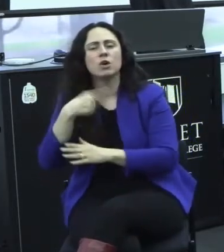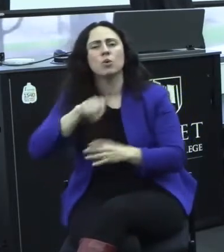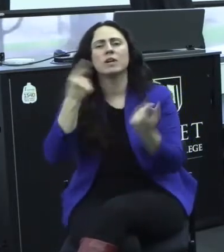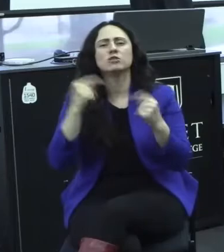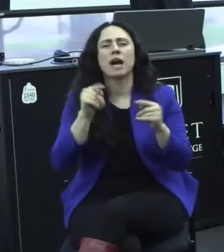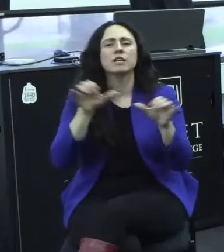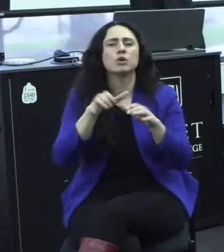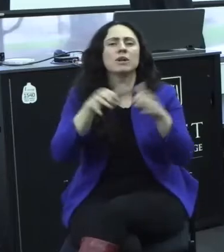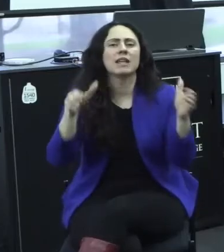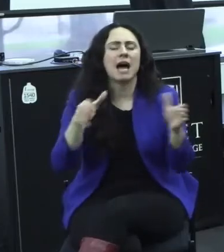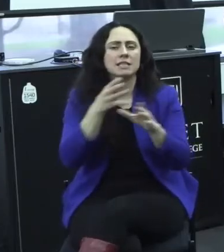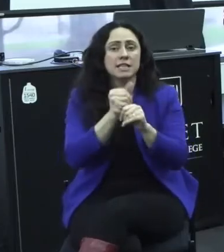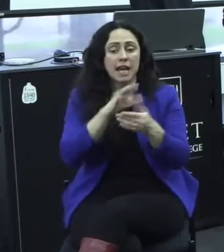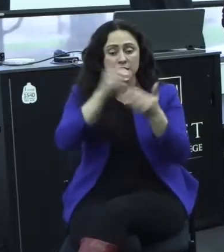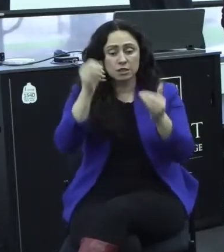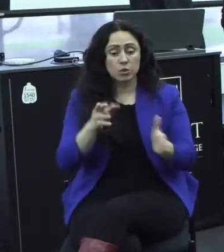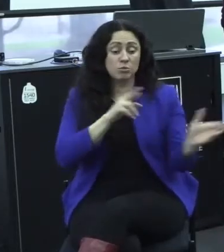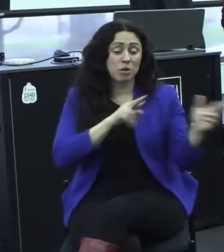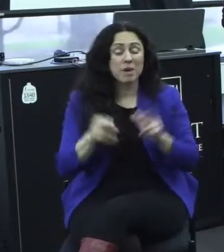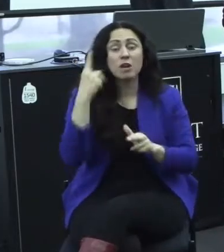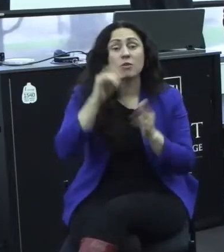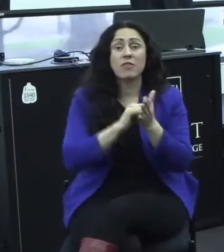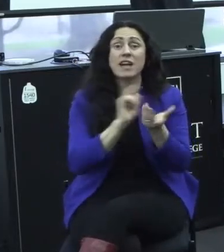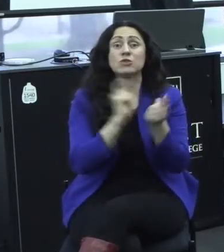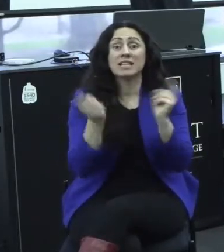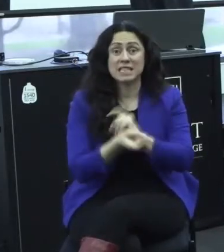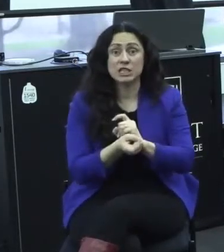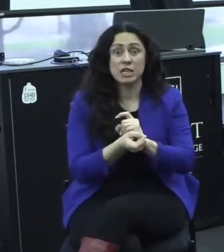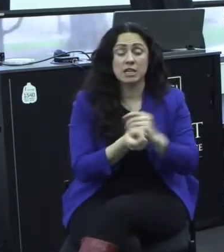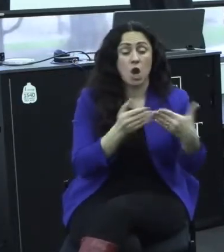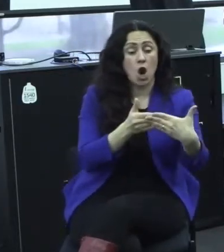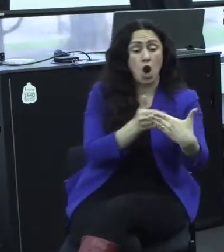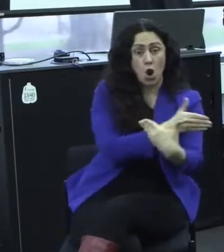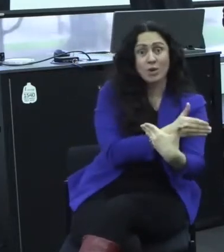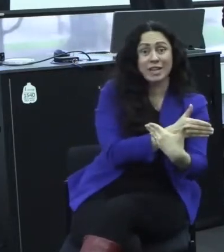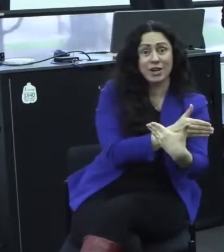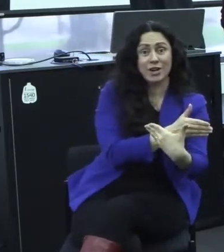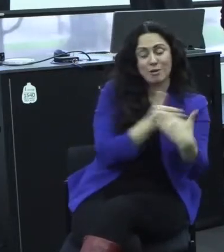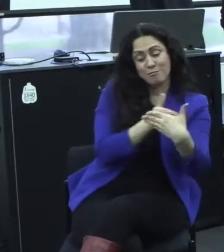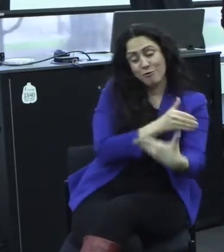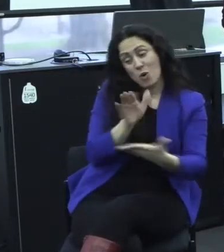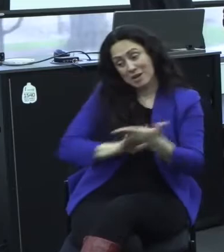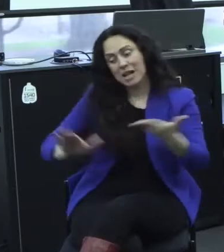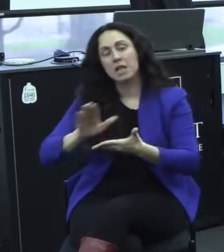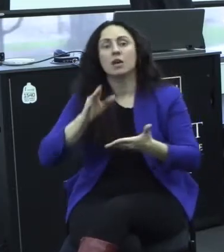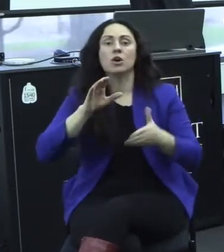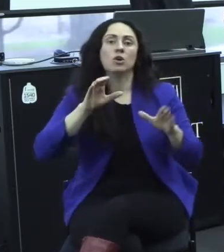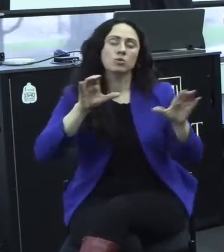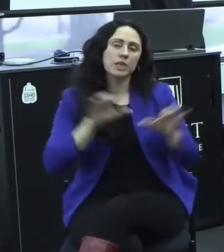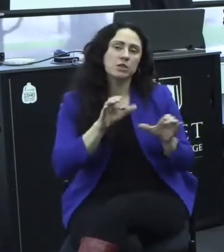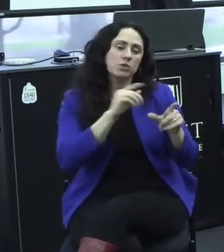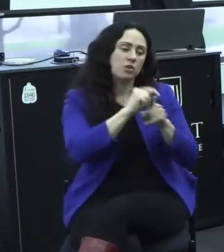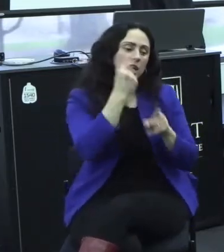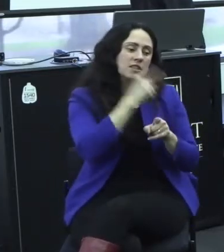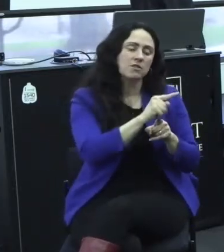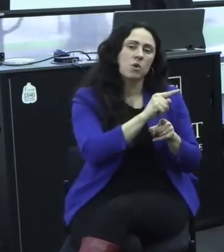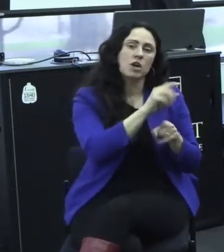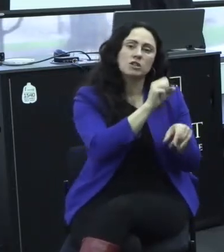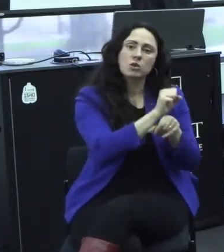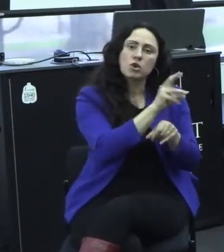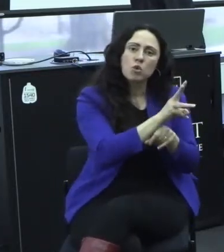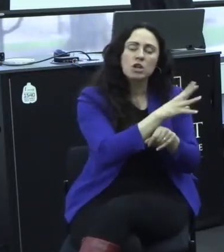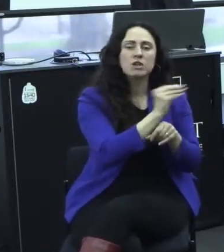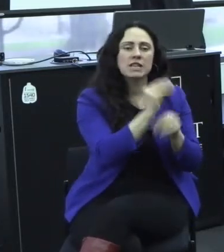students prepared for that transition far earlier, and the parents as well. We do trainings for the social workers and teachers in our high